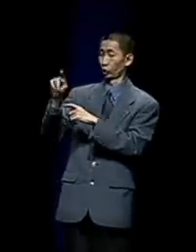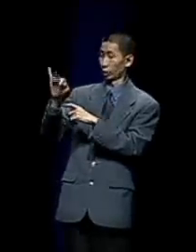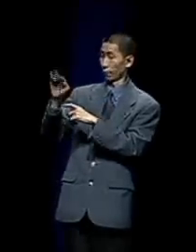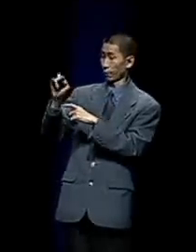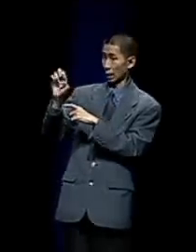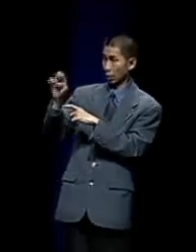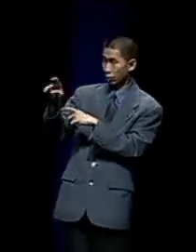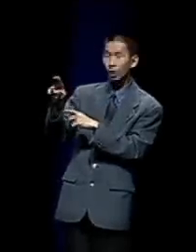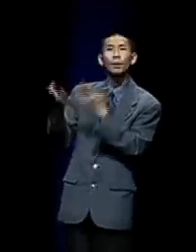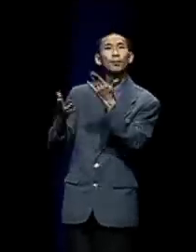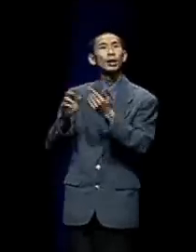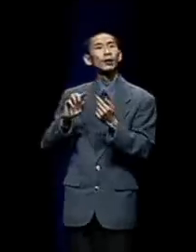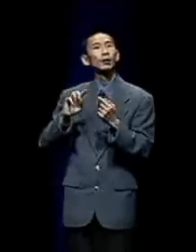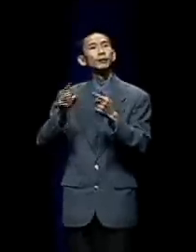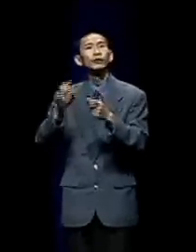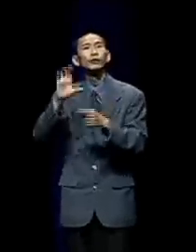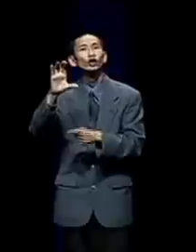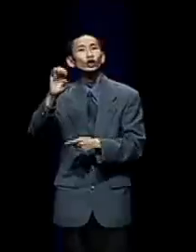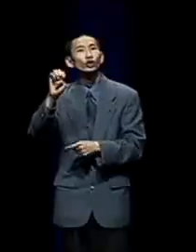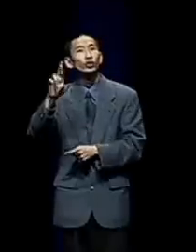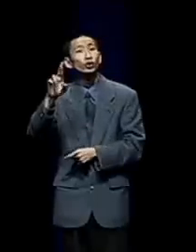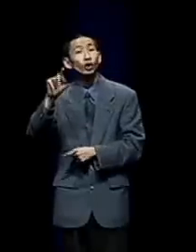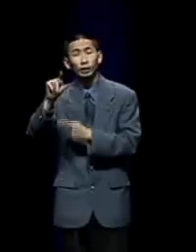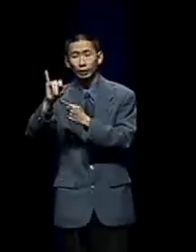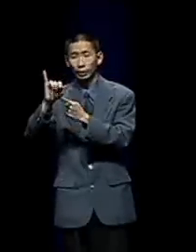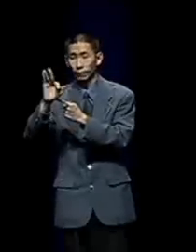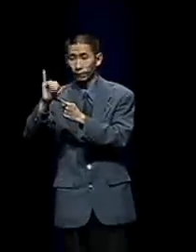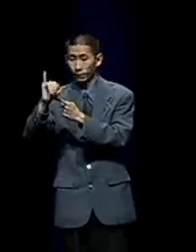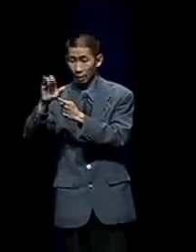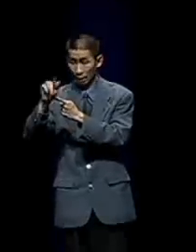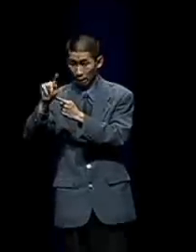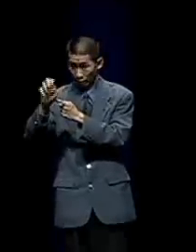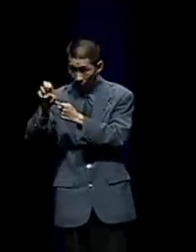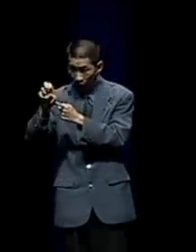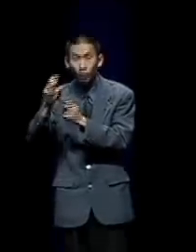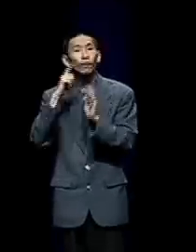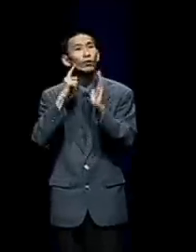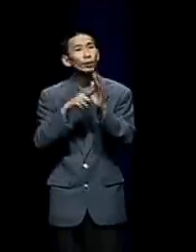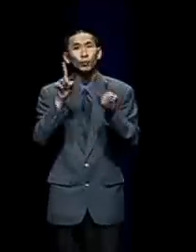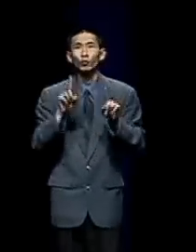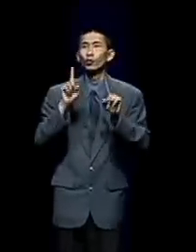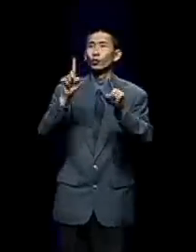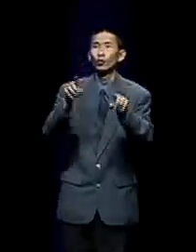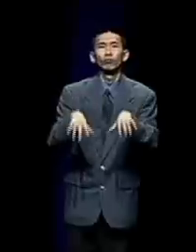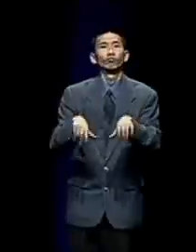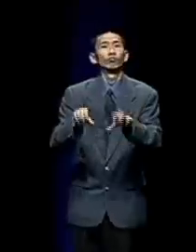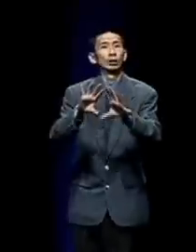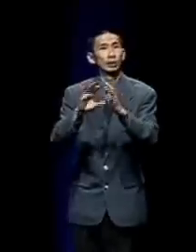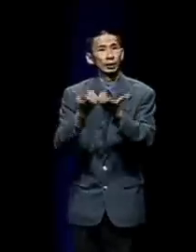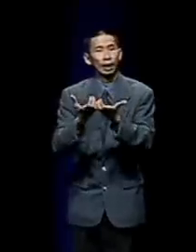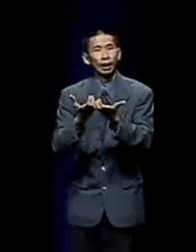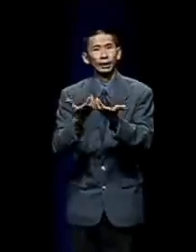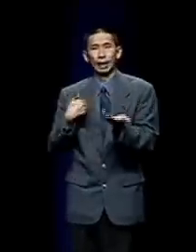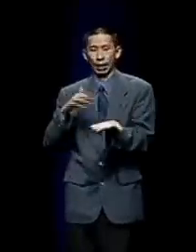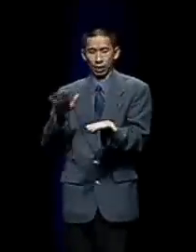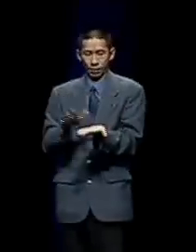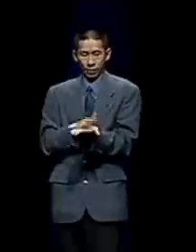take some classes and you get a certificate that says, I've studied this other area. I've done something.